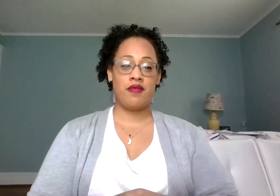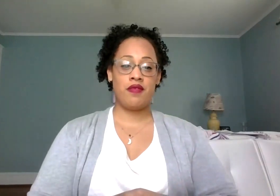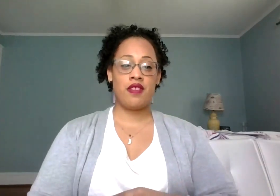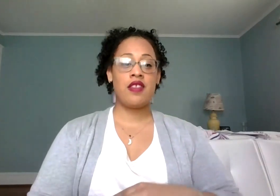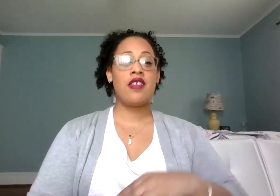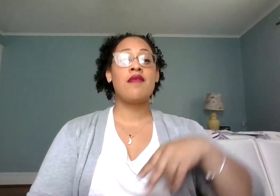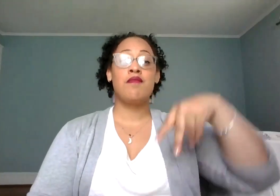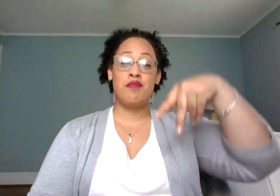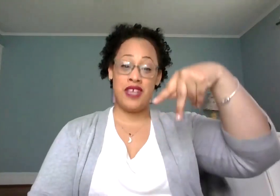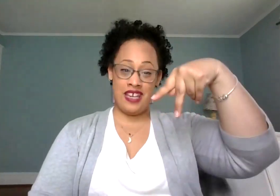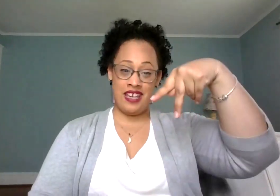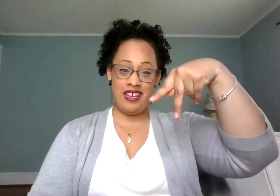P.